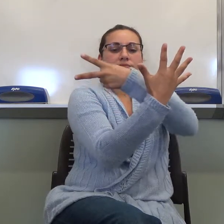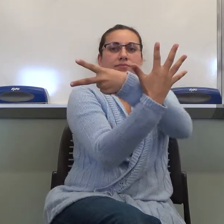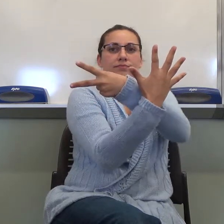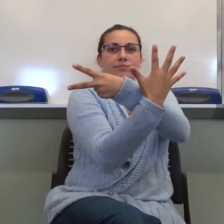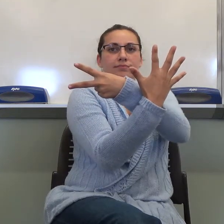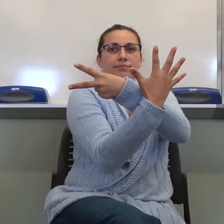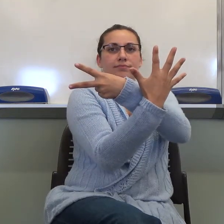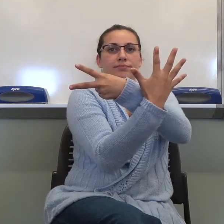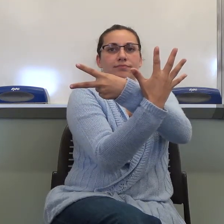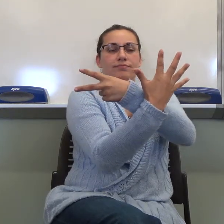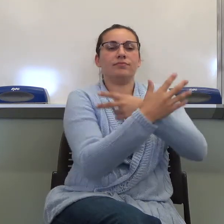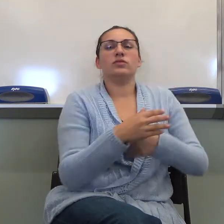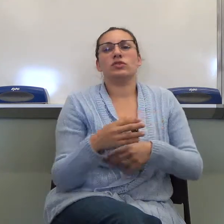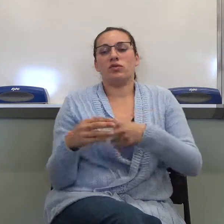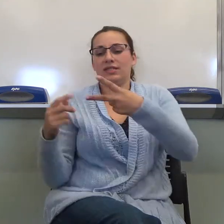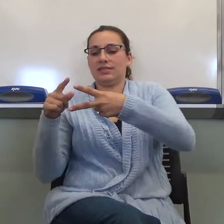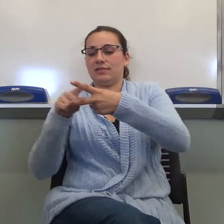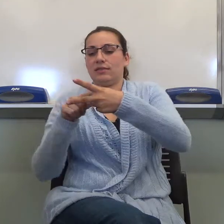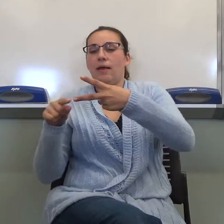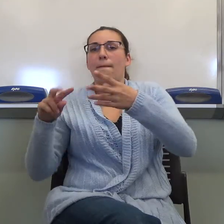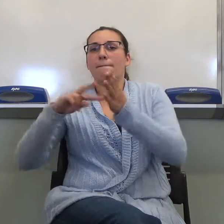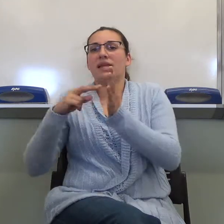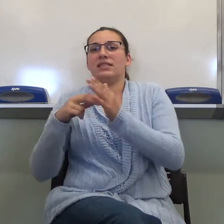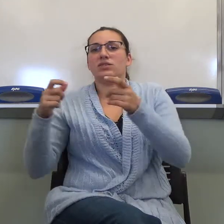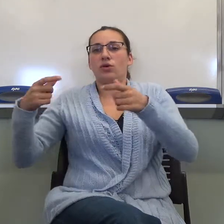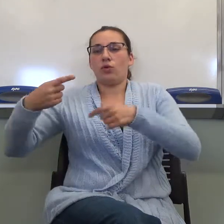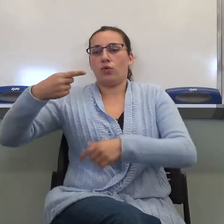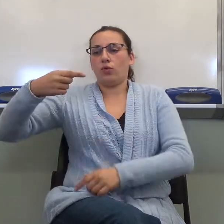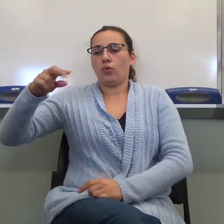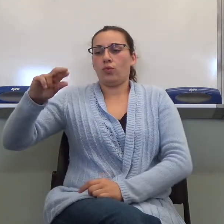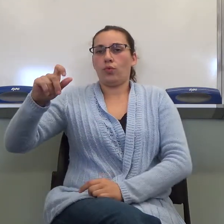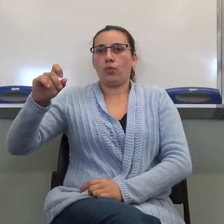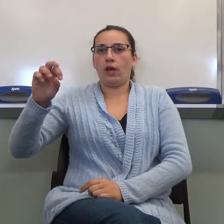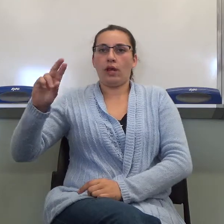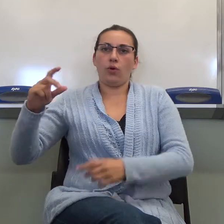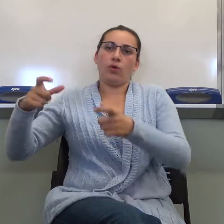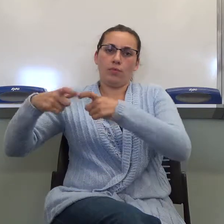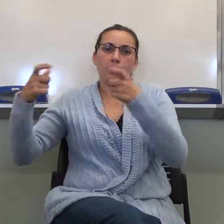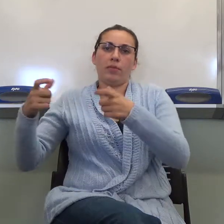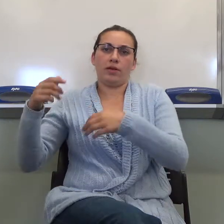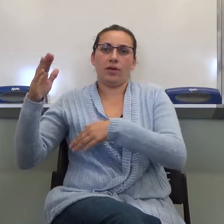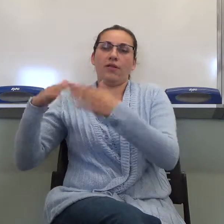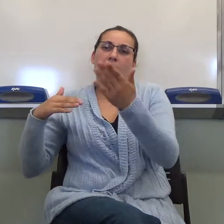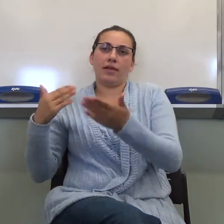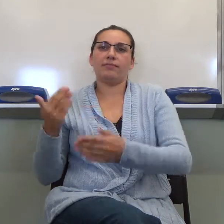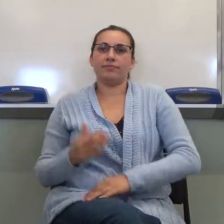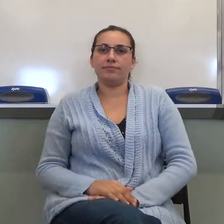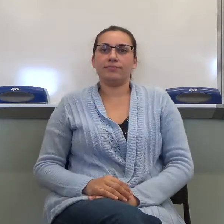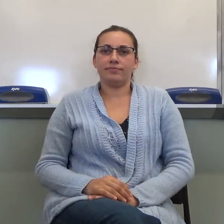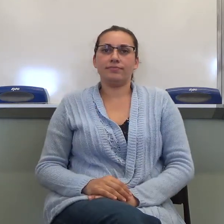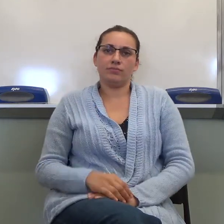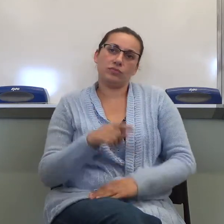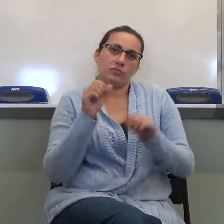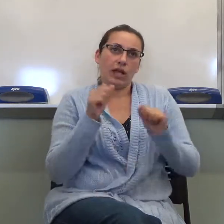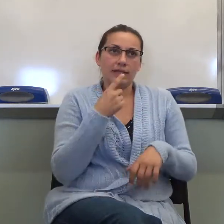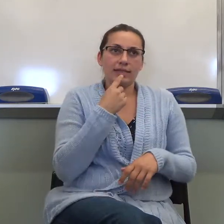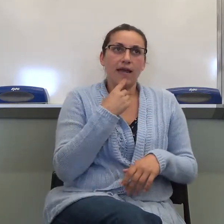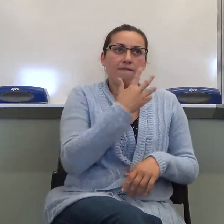number, the smaller part of the sign toward the smaller number. So that's the way it would begin. You could write it this way too. You could say 5 is greater than